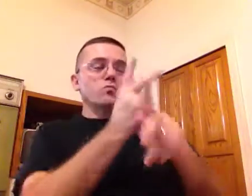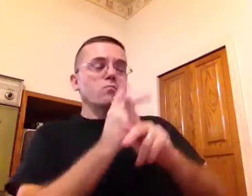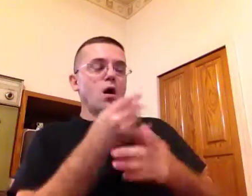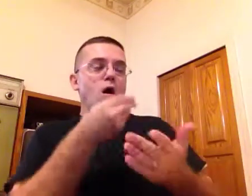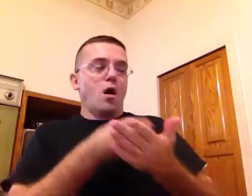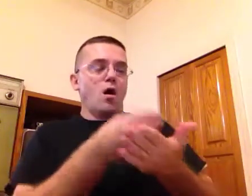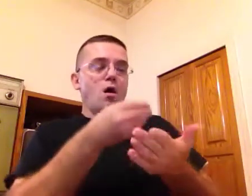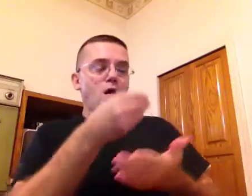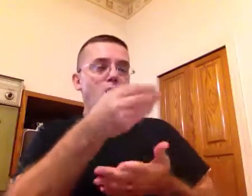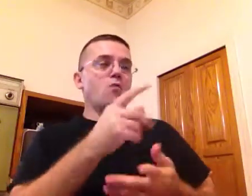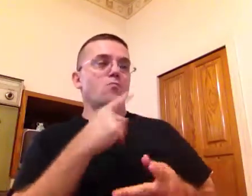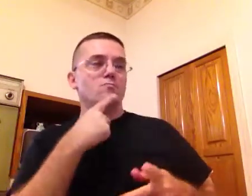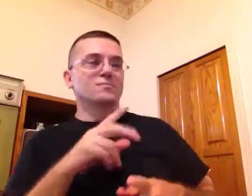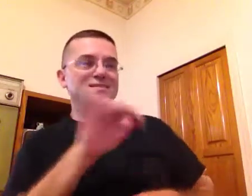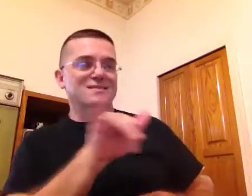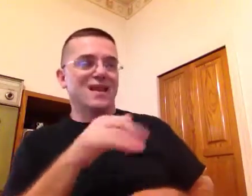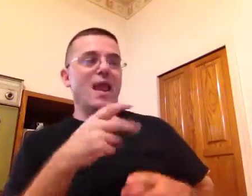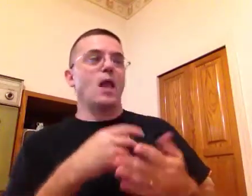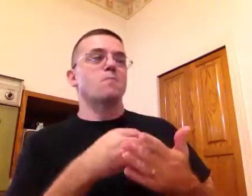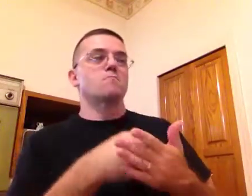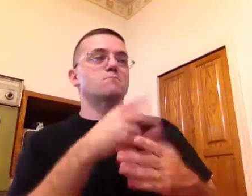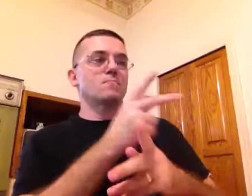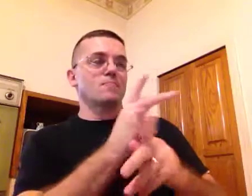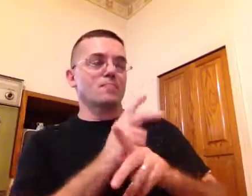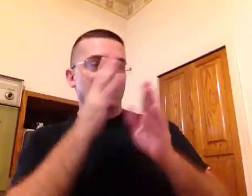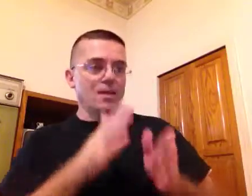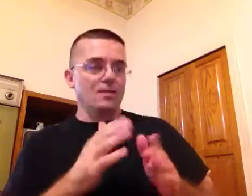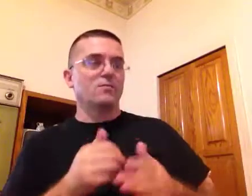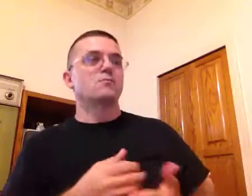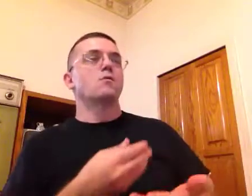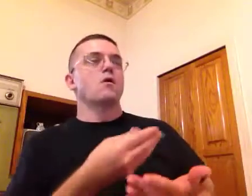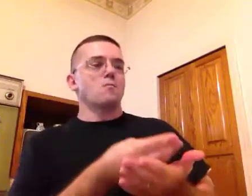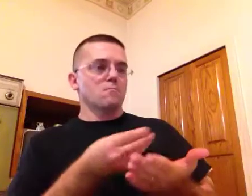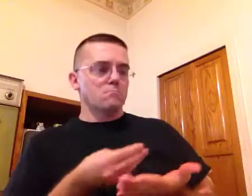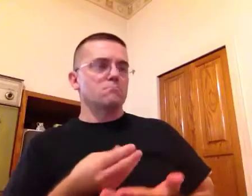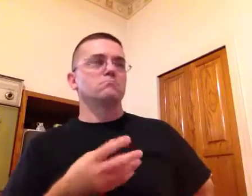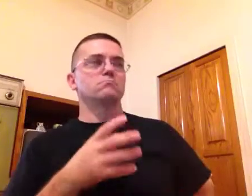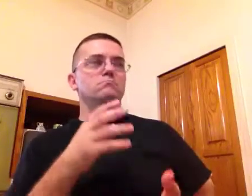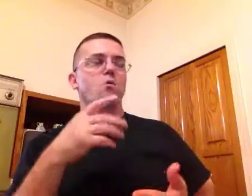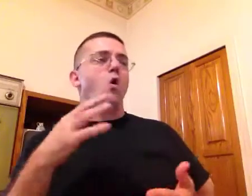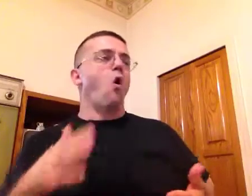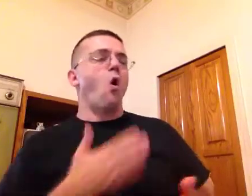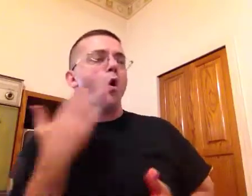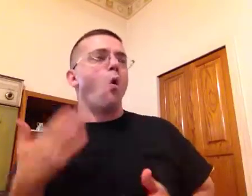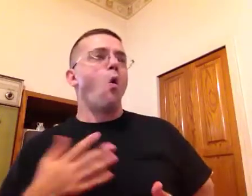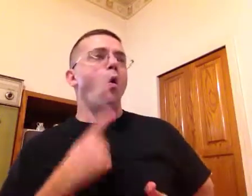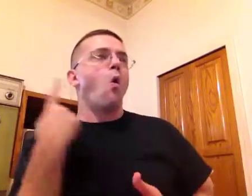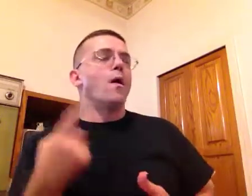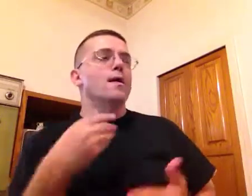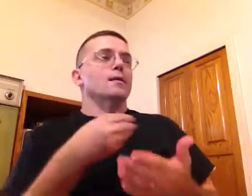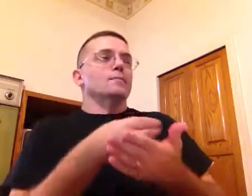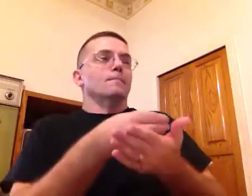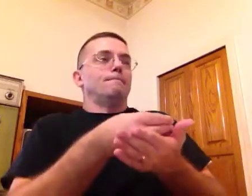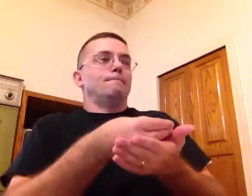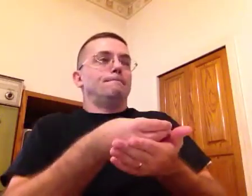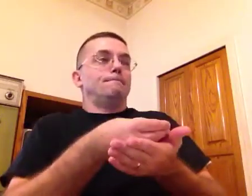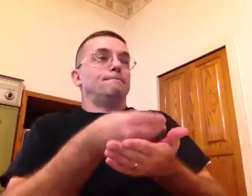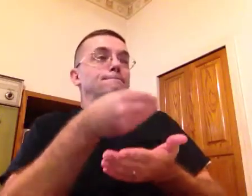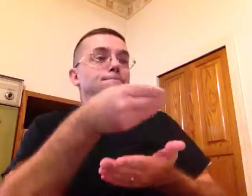either one, which makes you the lender, always buy a happy loan, and or do a happy